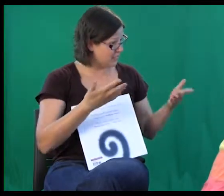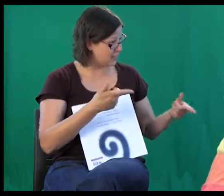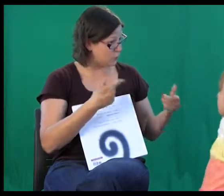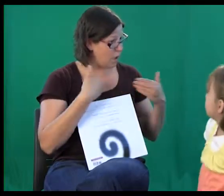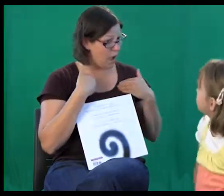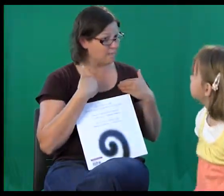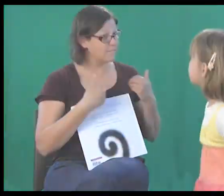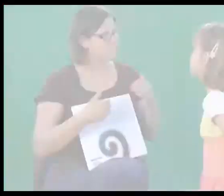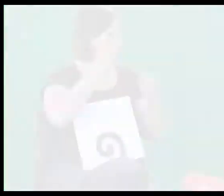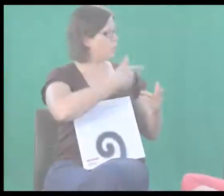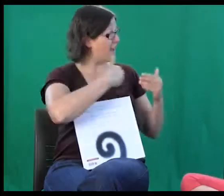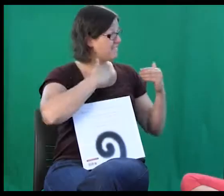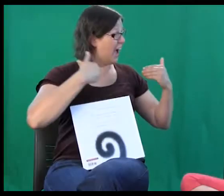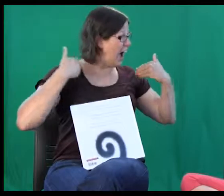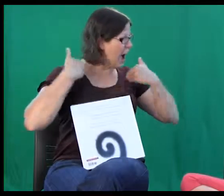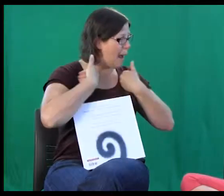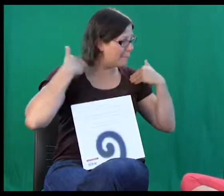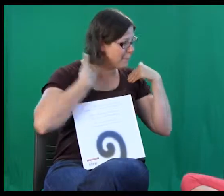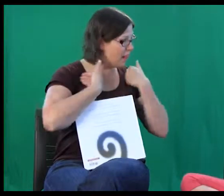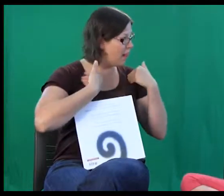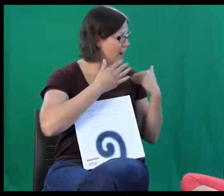any animals at home?